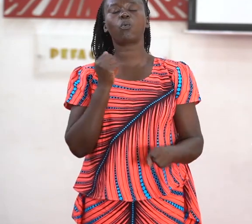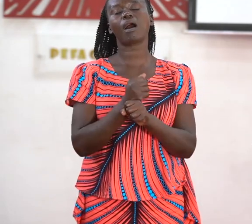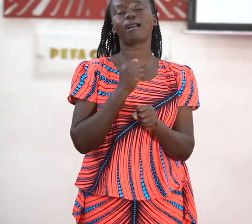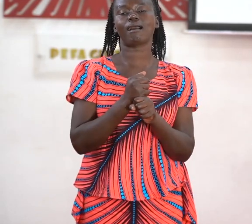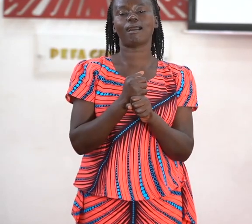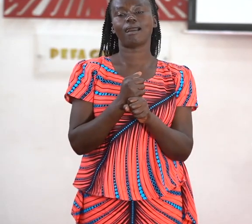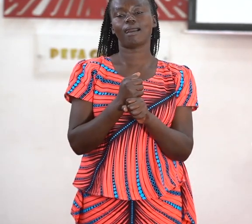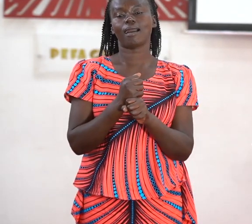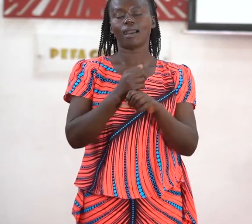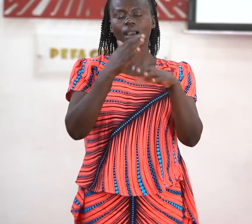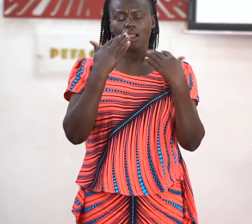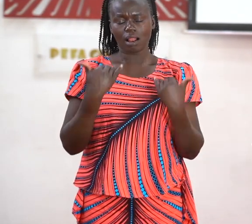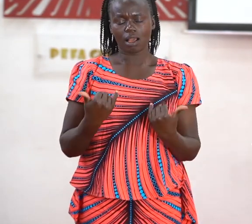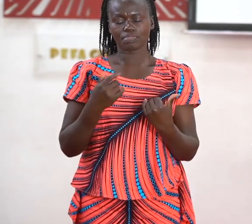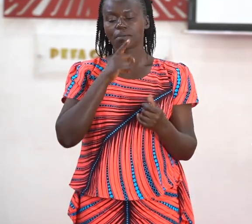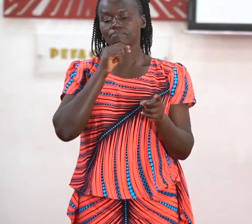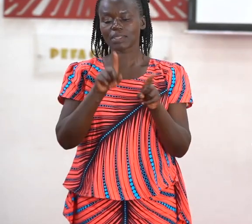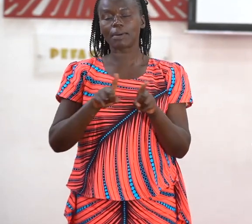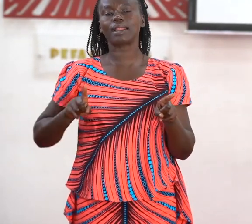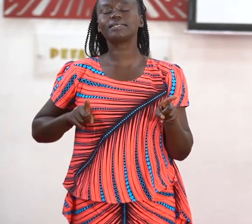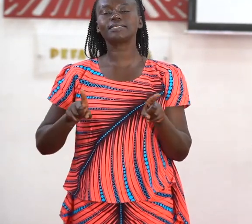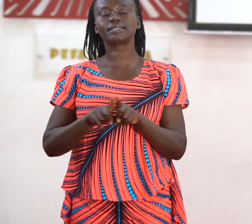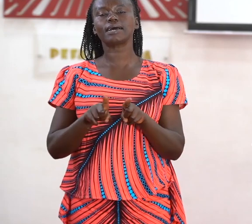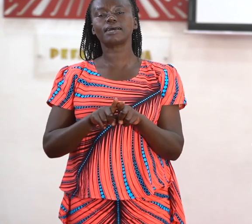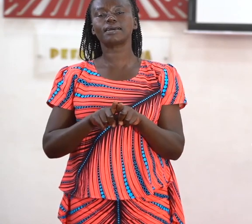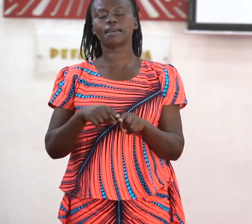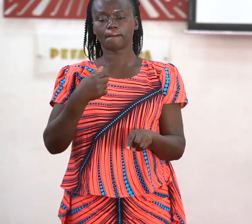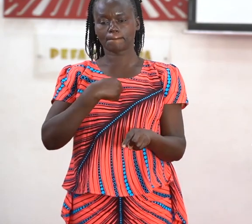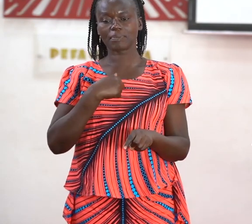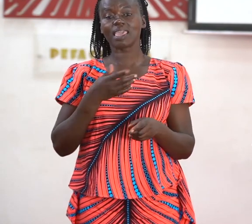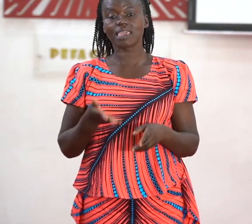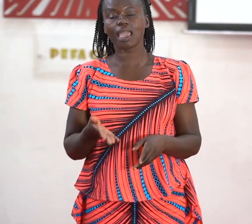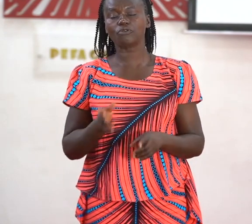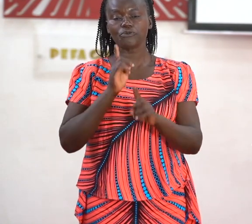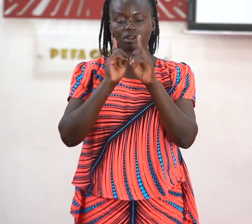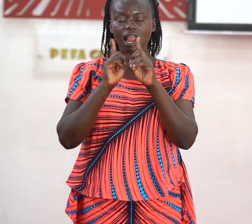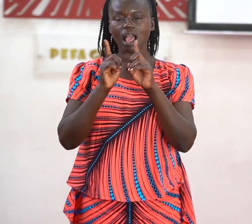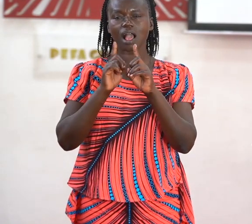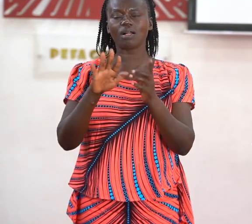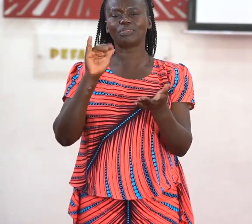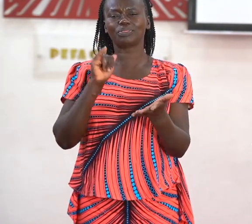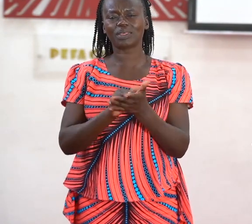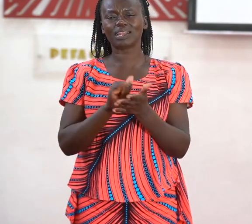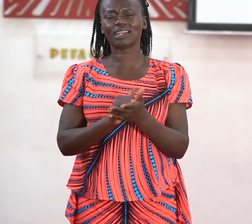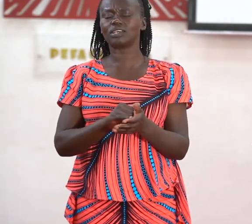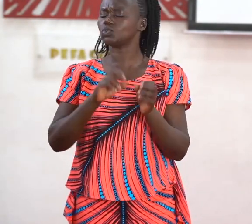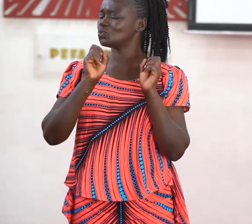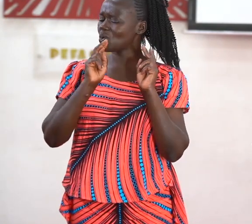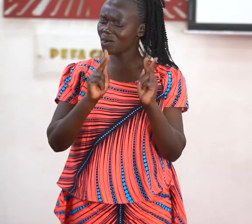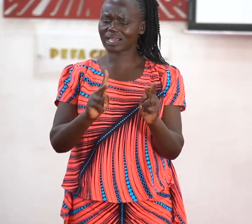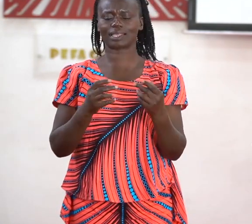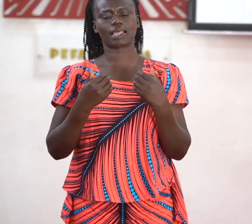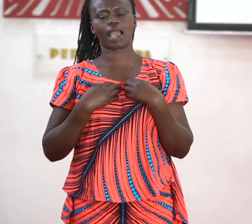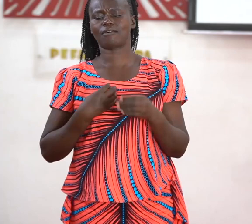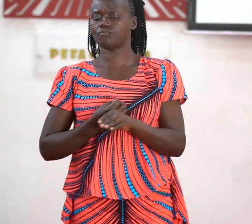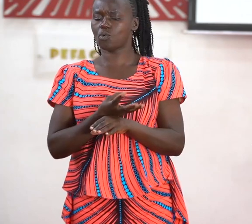so, my brother and my sister, I am here to tell you that even though there is